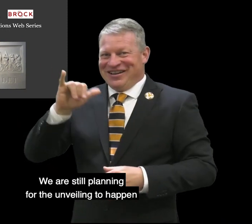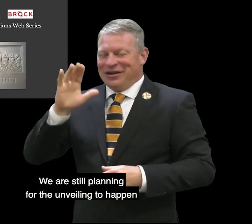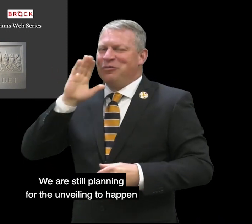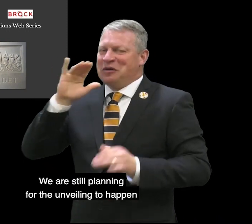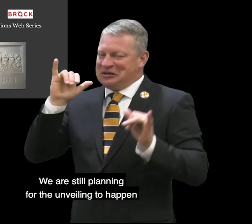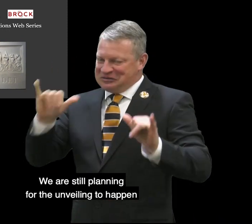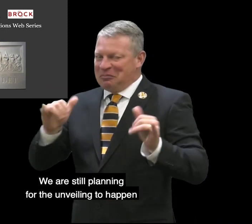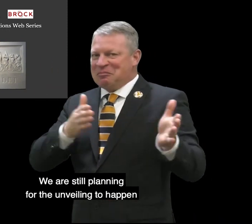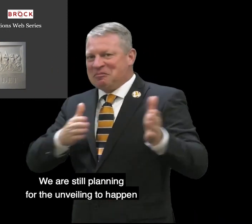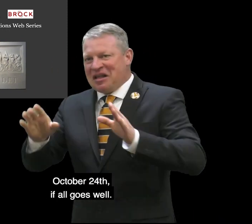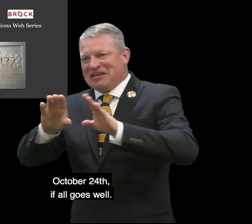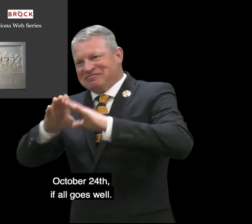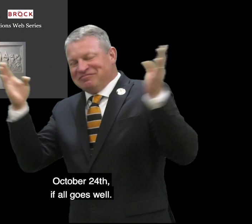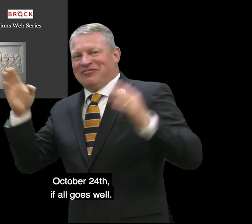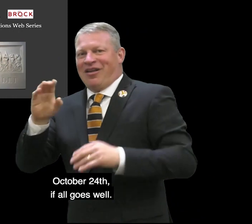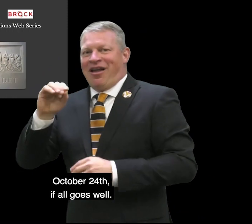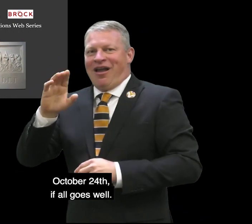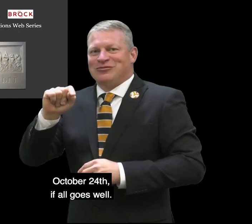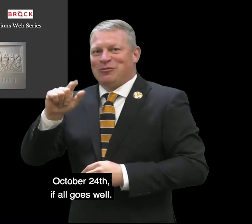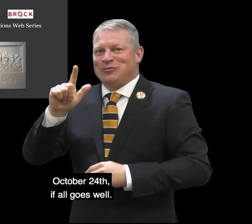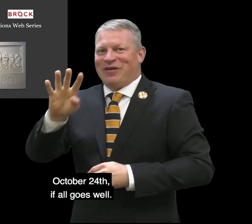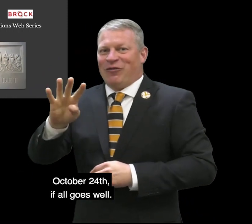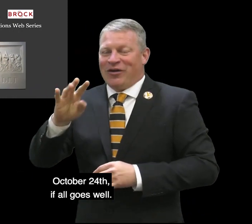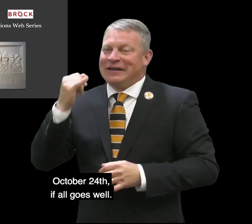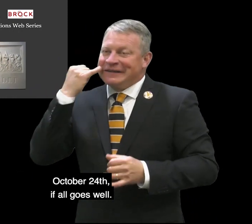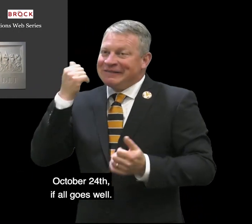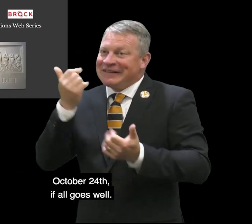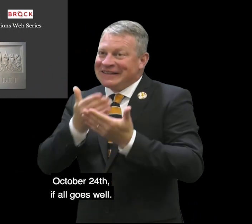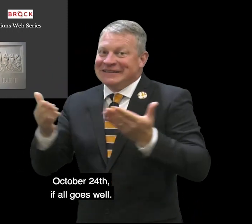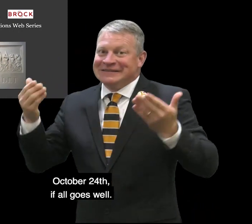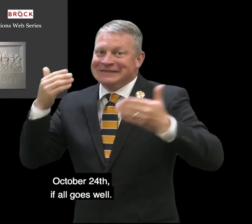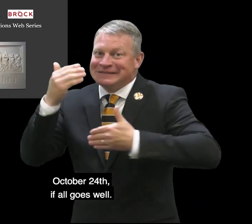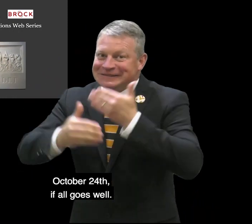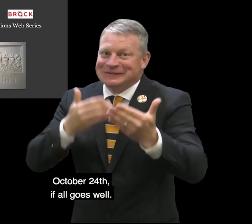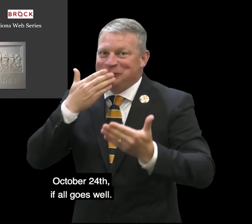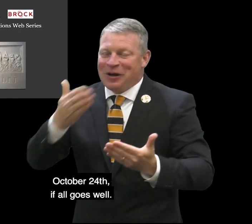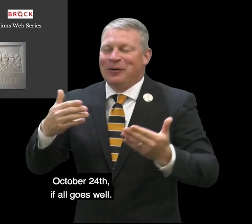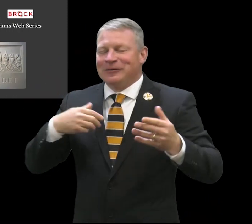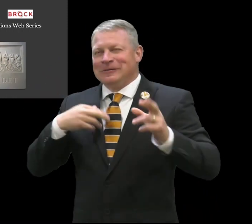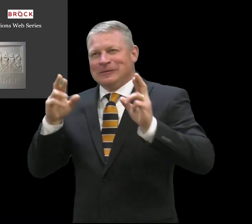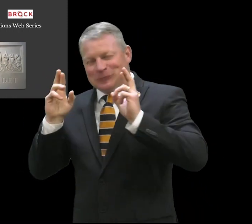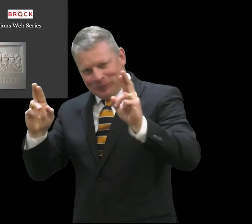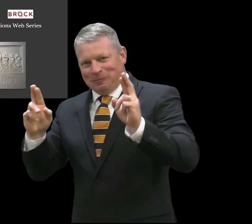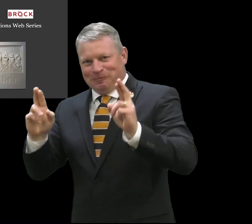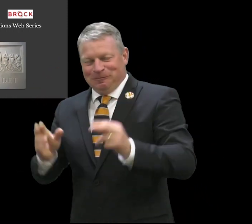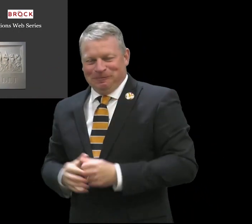are still planning for the unveiling to happen October 24th if all goes well.